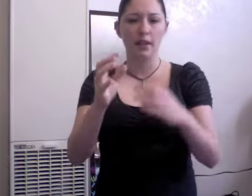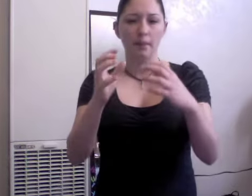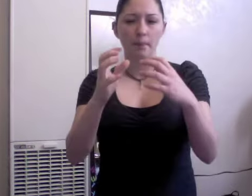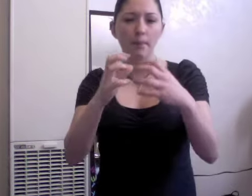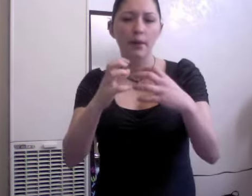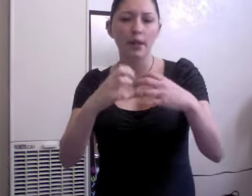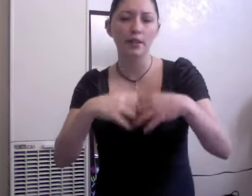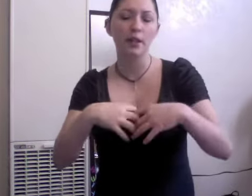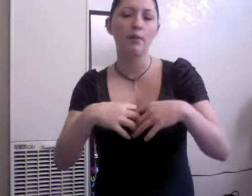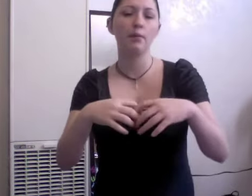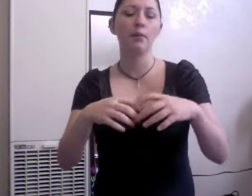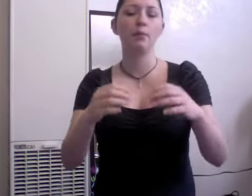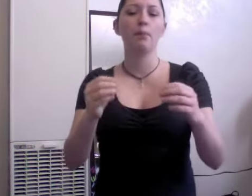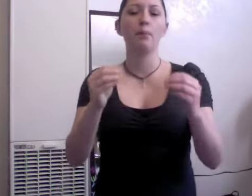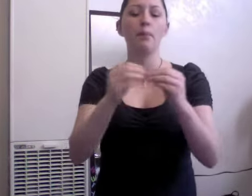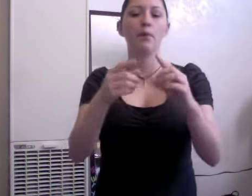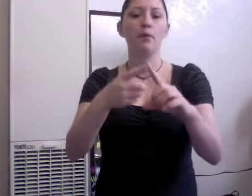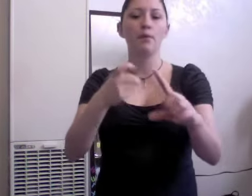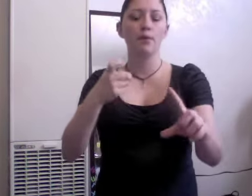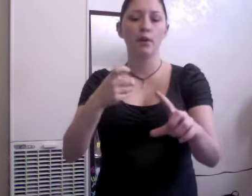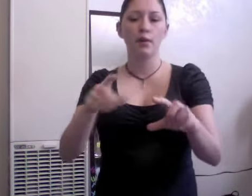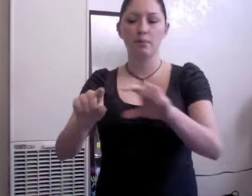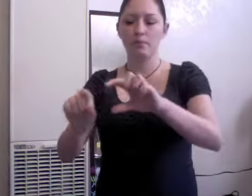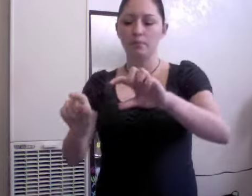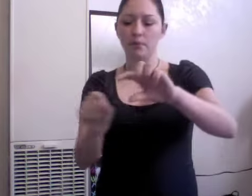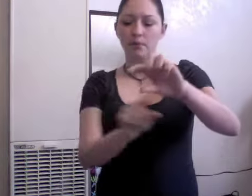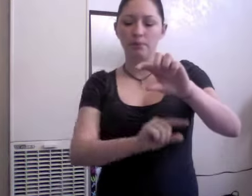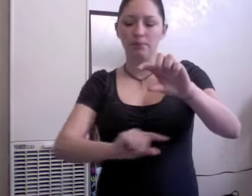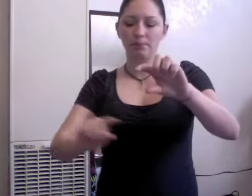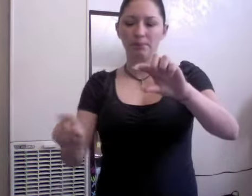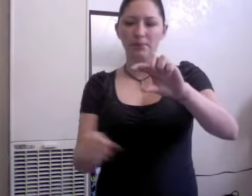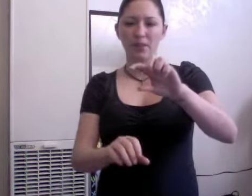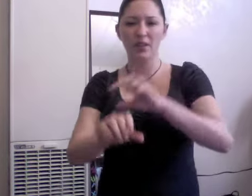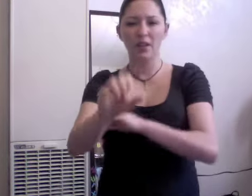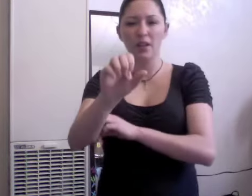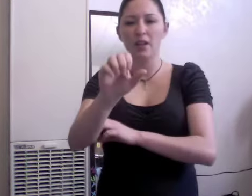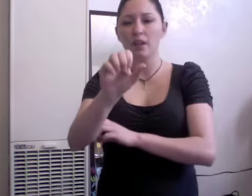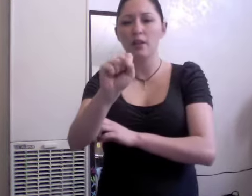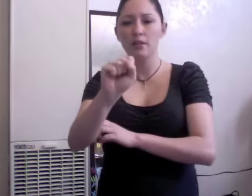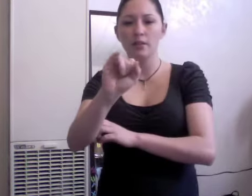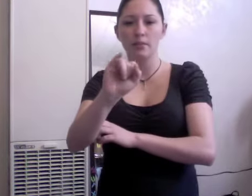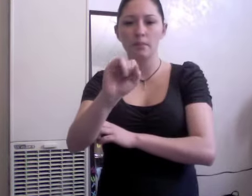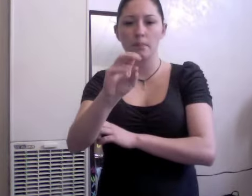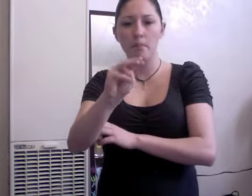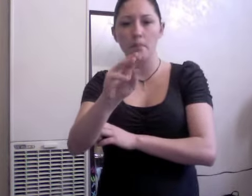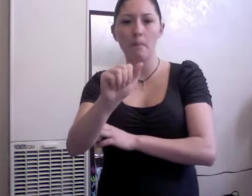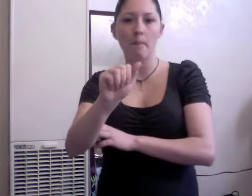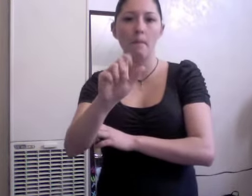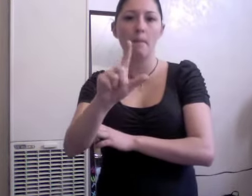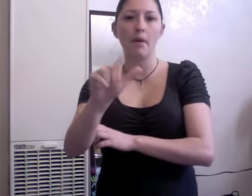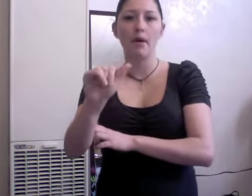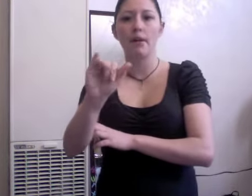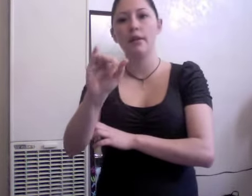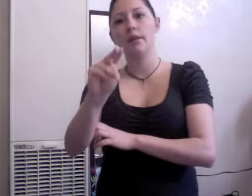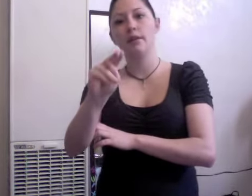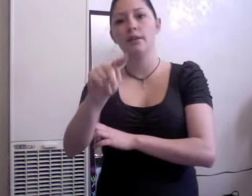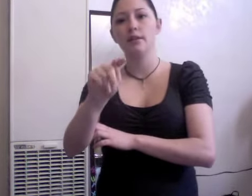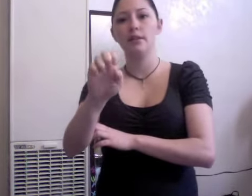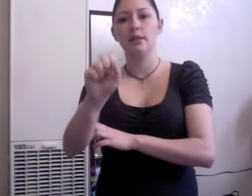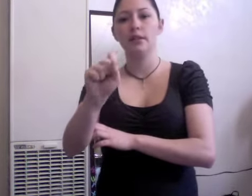intestine, or the duodenum of the small intestine, and get all those nutrients into the bloodstream so they can be carried throughout the body to where